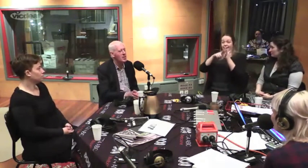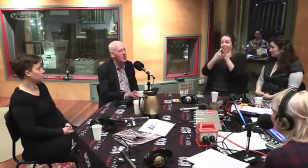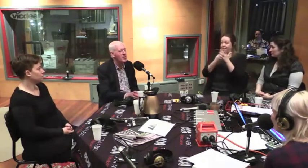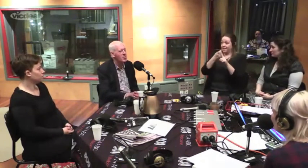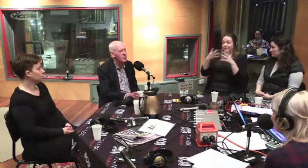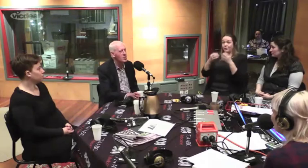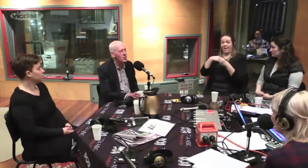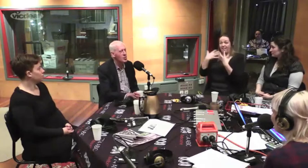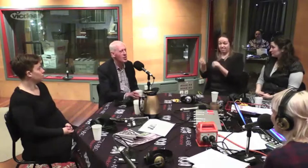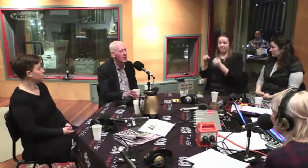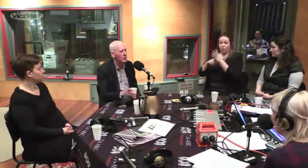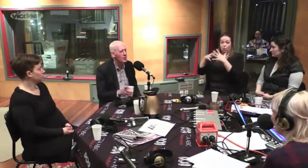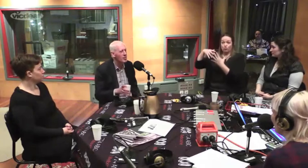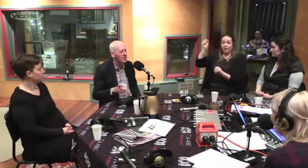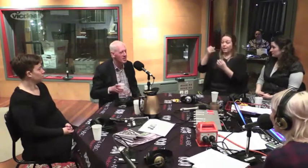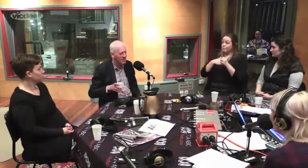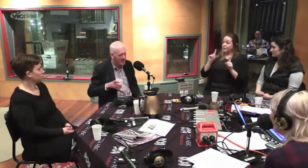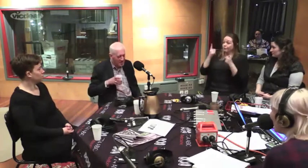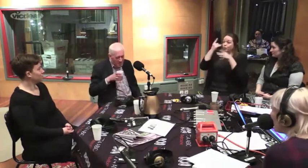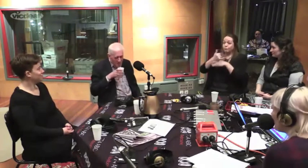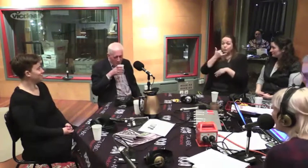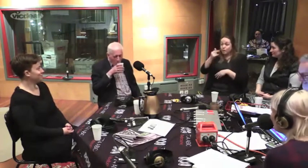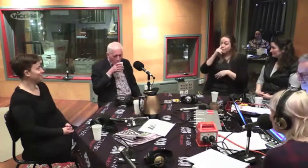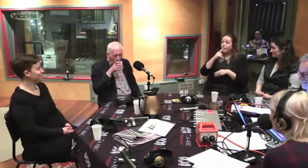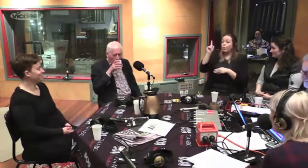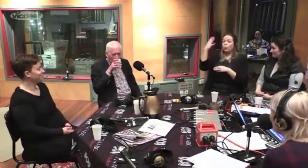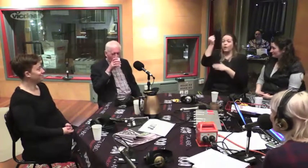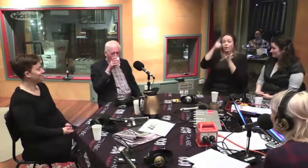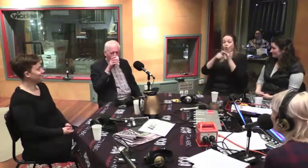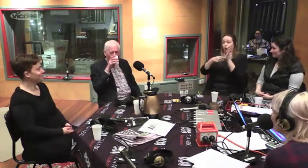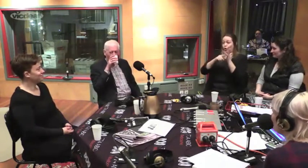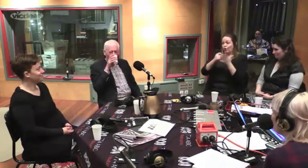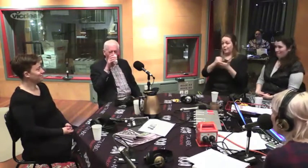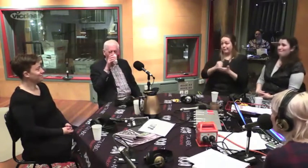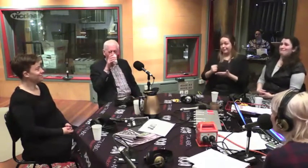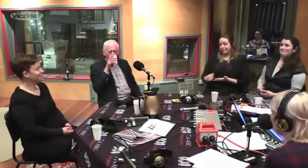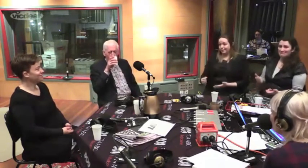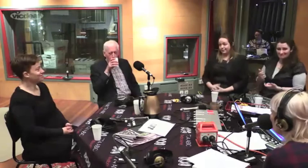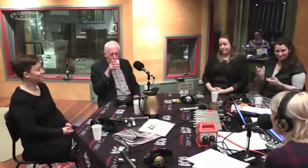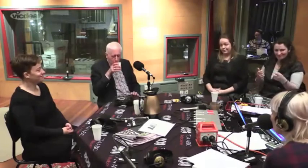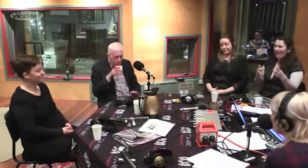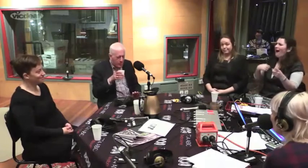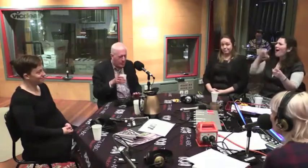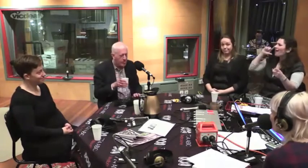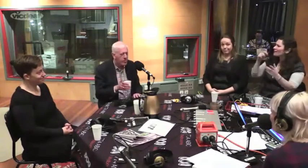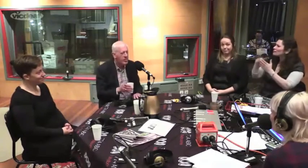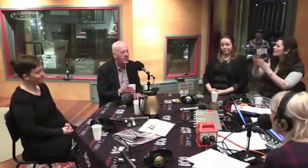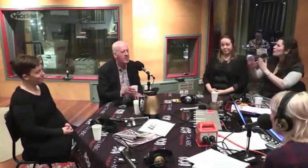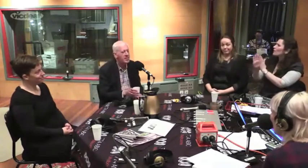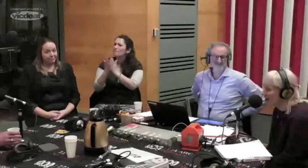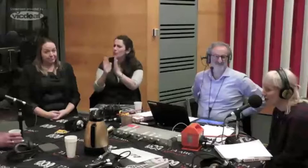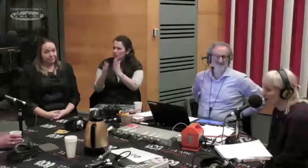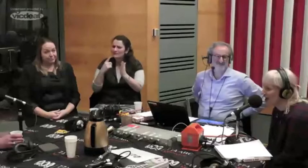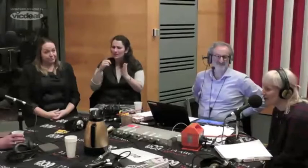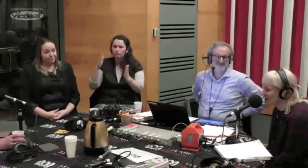people the winning lotto numbers, and of course you need a law degree for that. What I loved reading as well in this book was those very first moments of